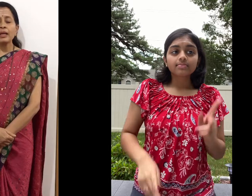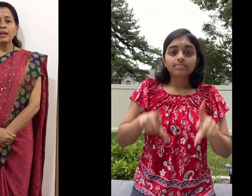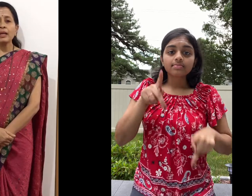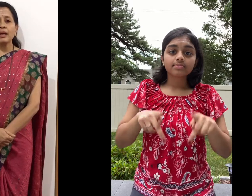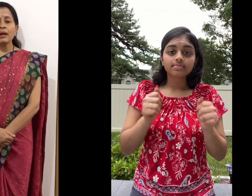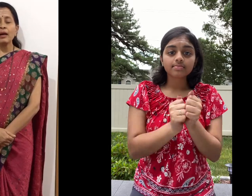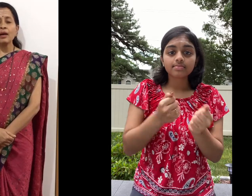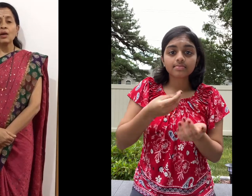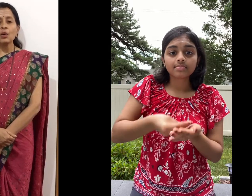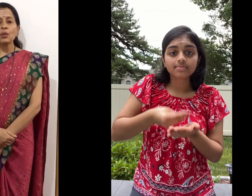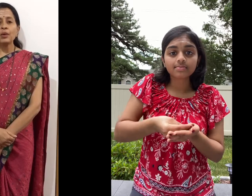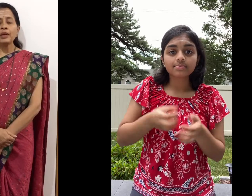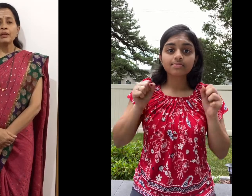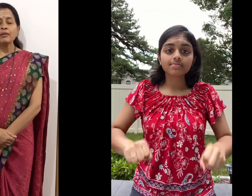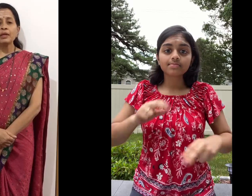Badavanayya.